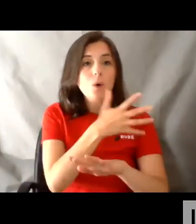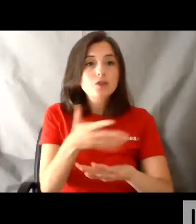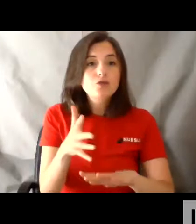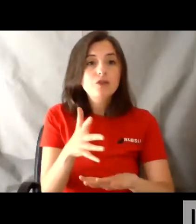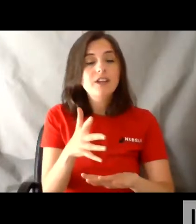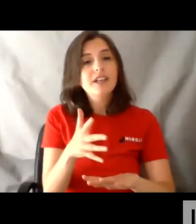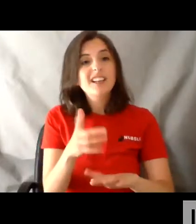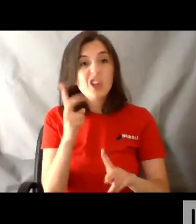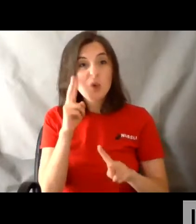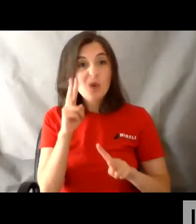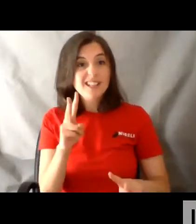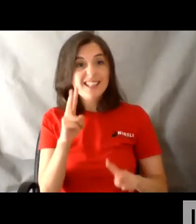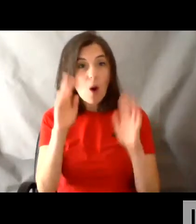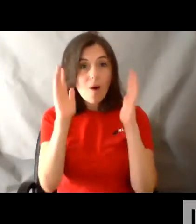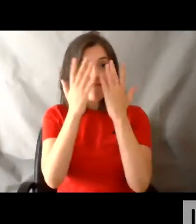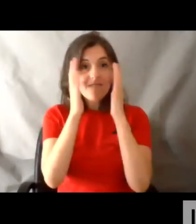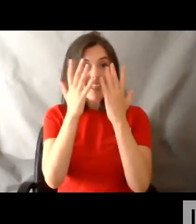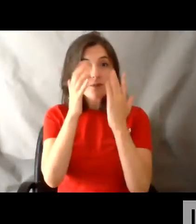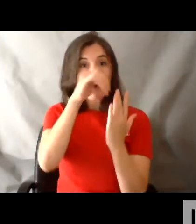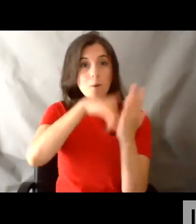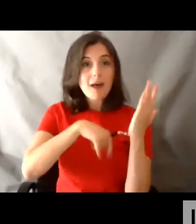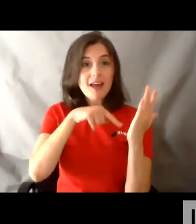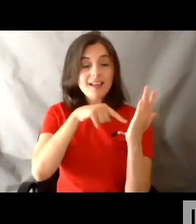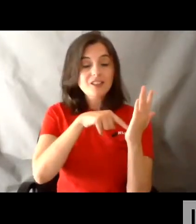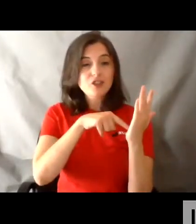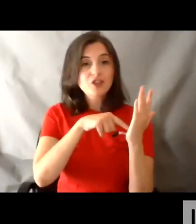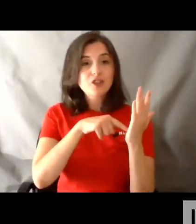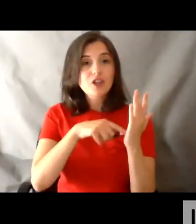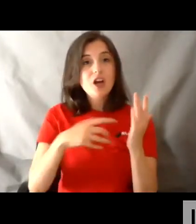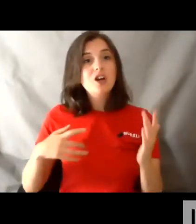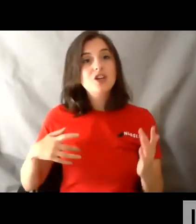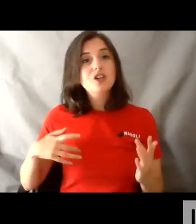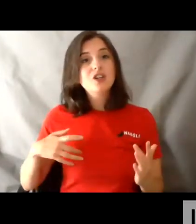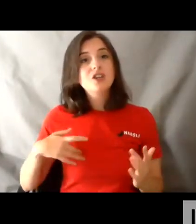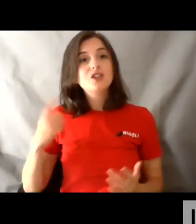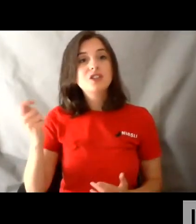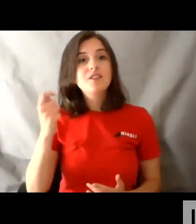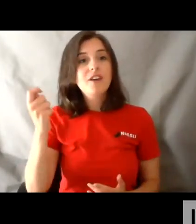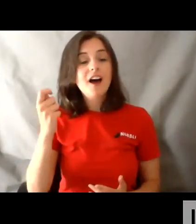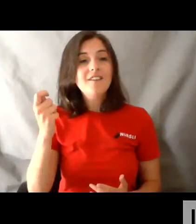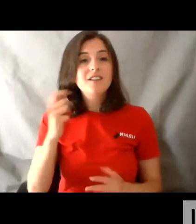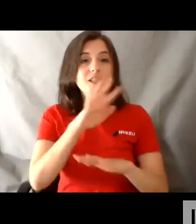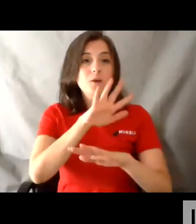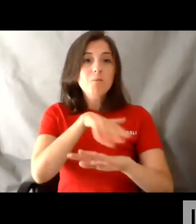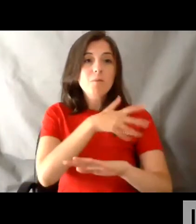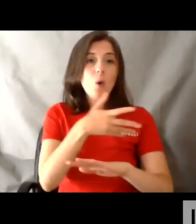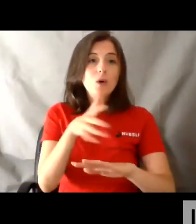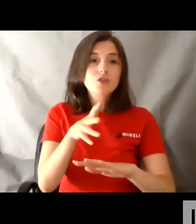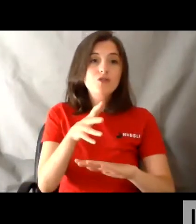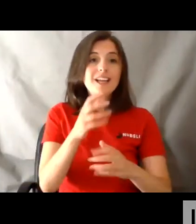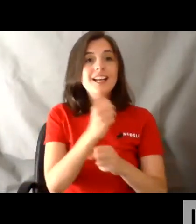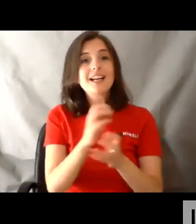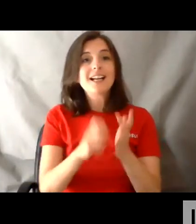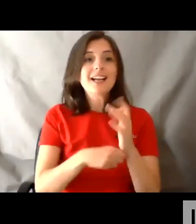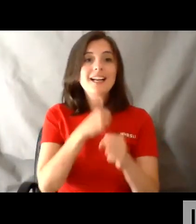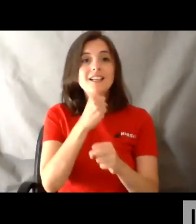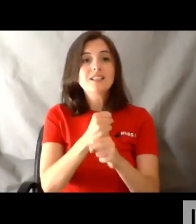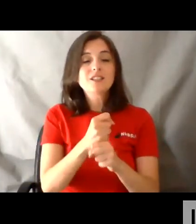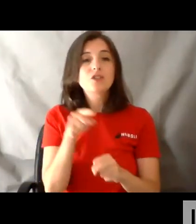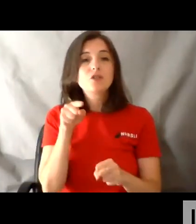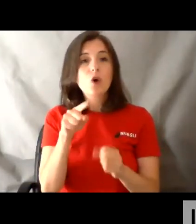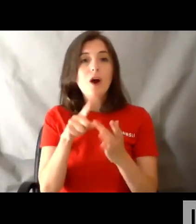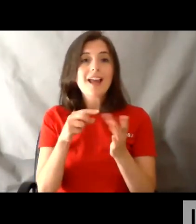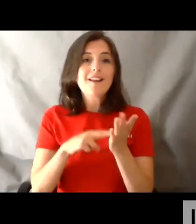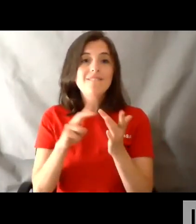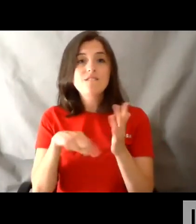our Facebook page, Survivors Poetry Gigs, for all the info, and send us a message and come to